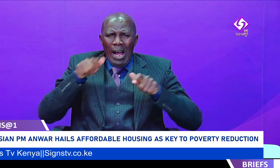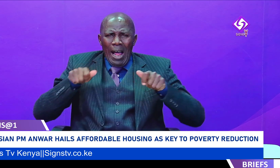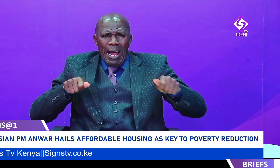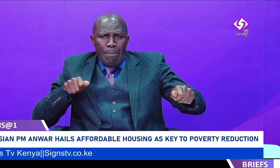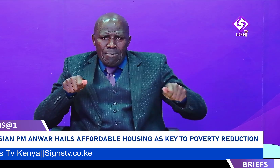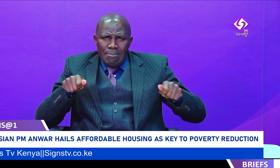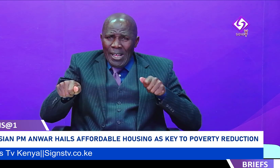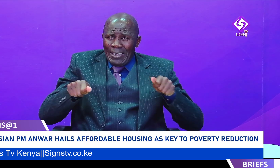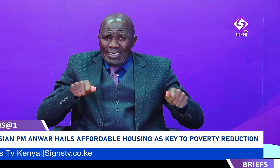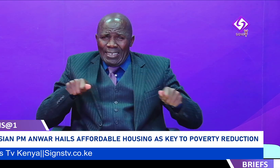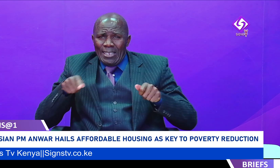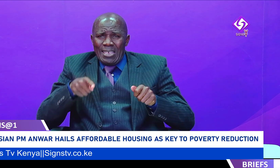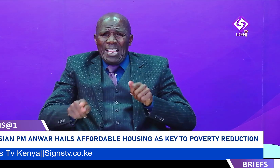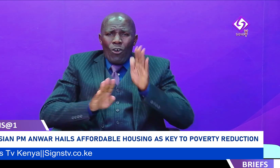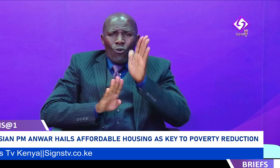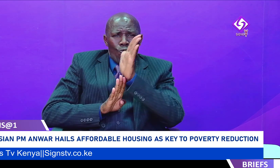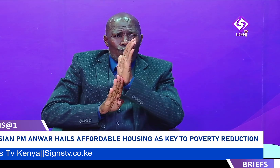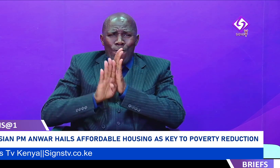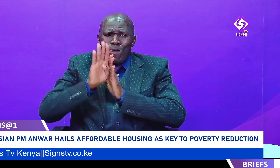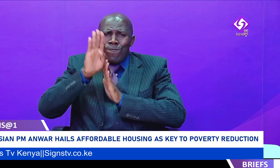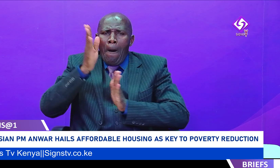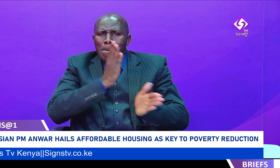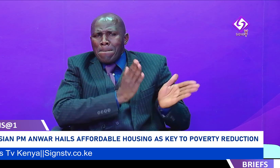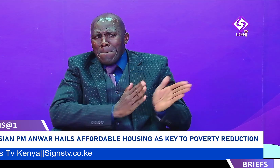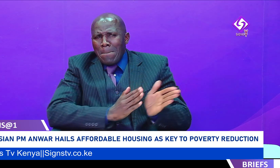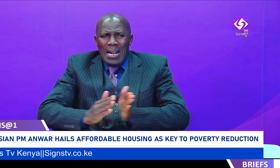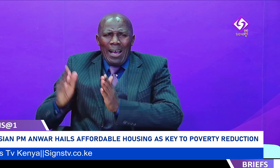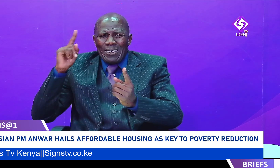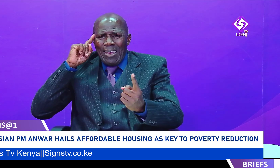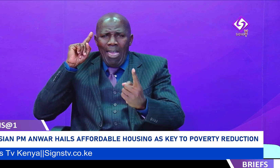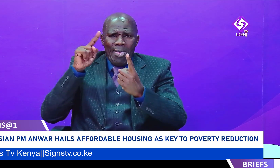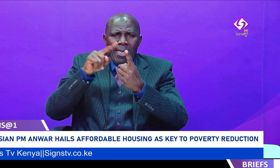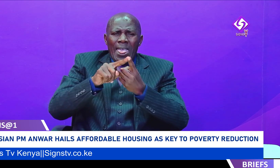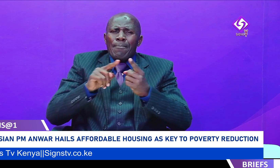ambitious development plan aimed at elevating the country's economic status.